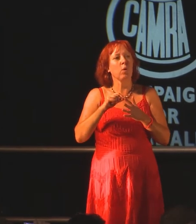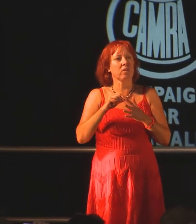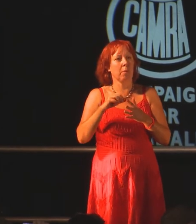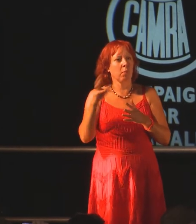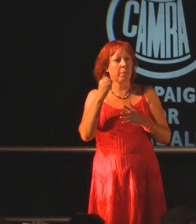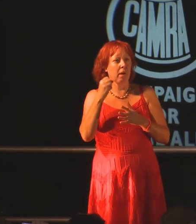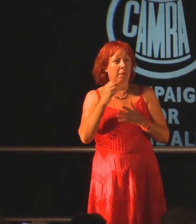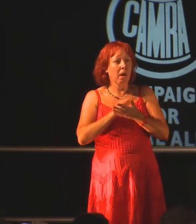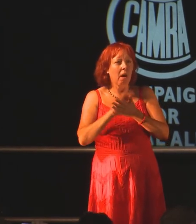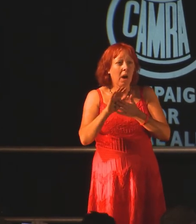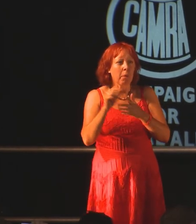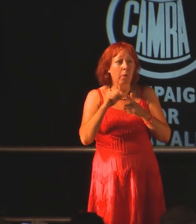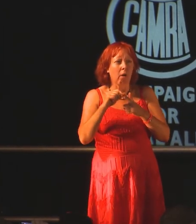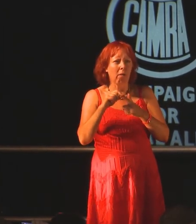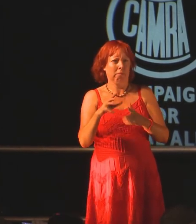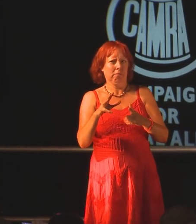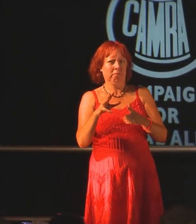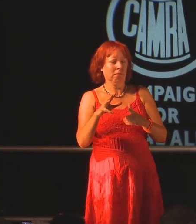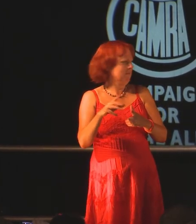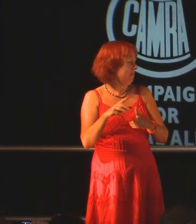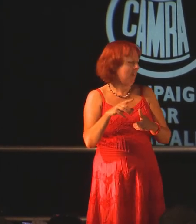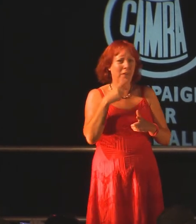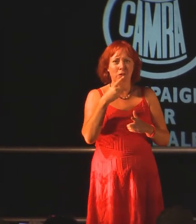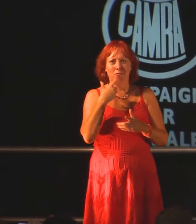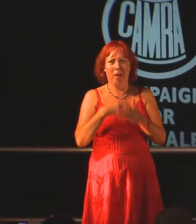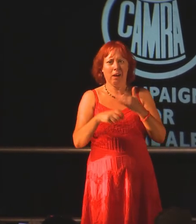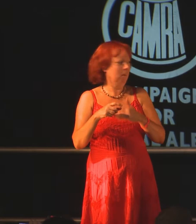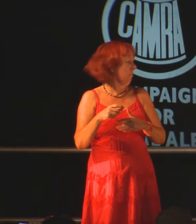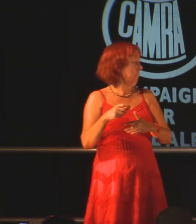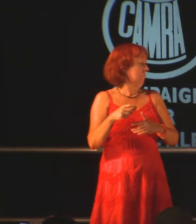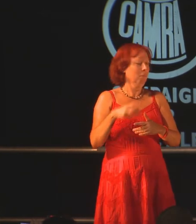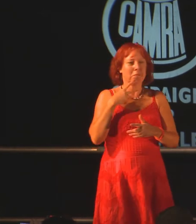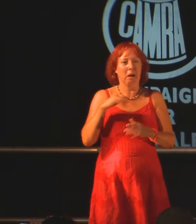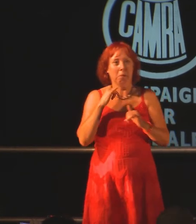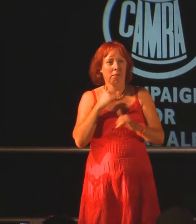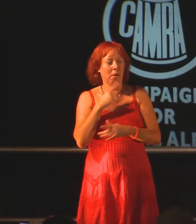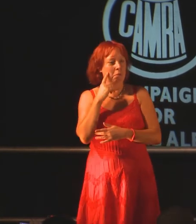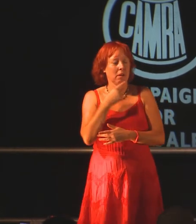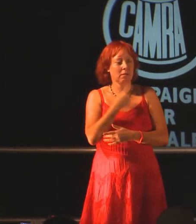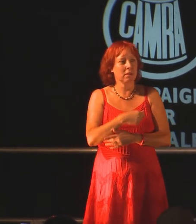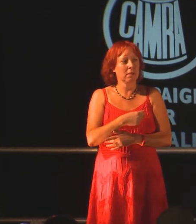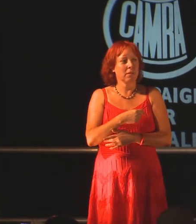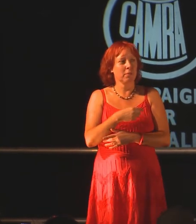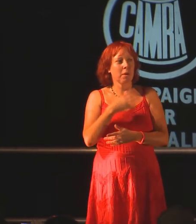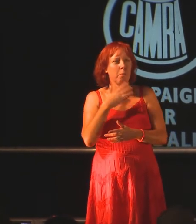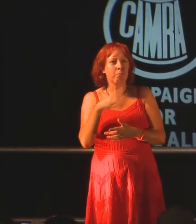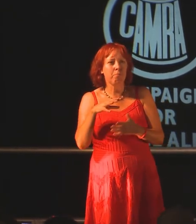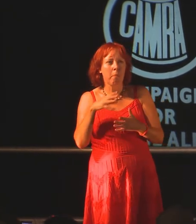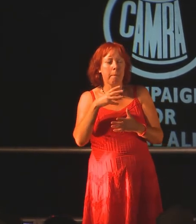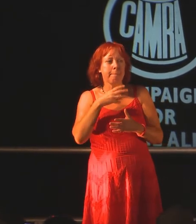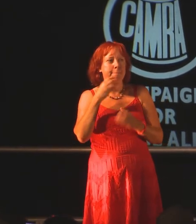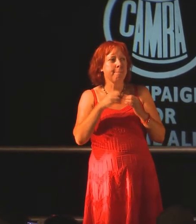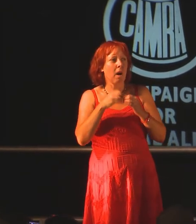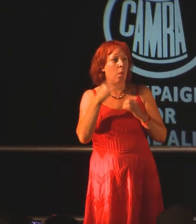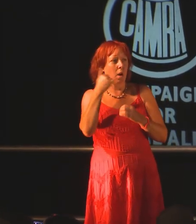by Hammerpot Bottle Wreck, Stout by Cairngorm Black Gold, Barley Wines and